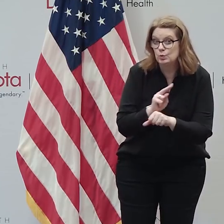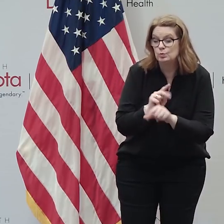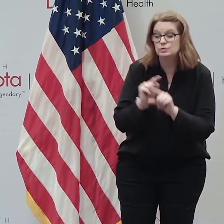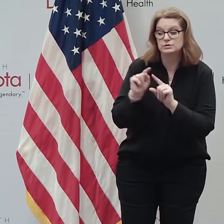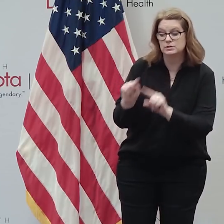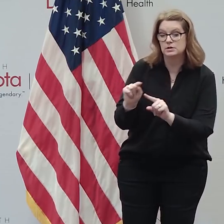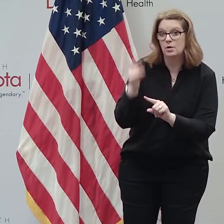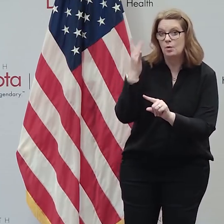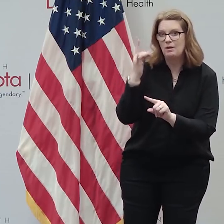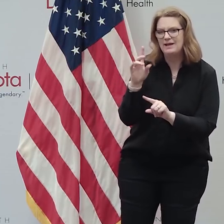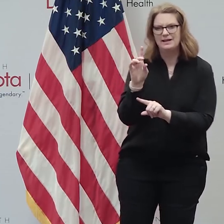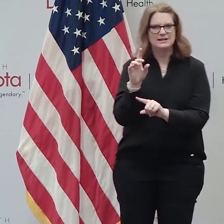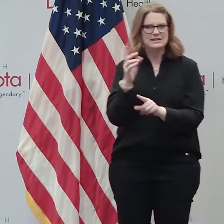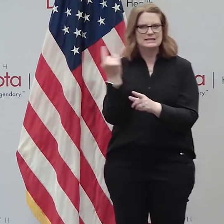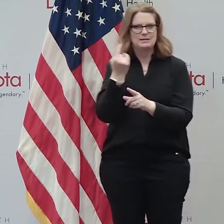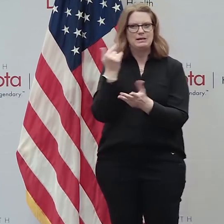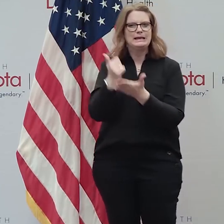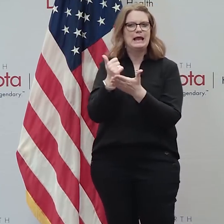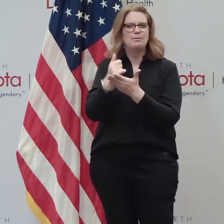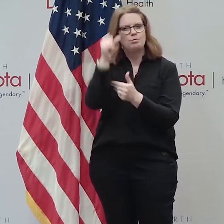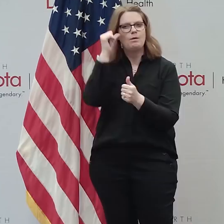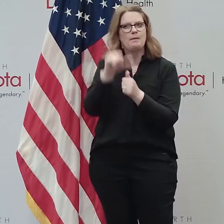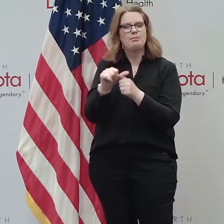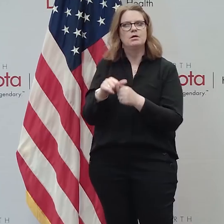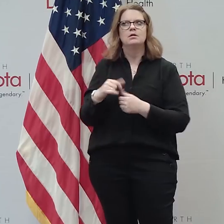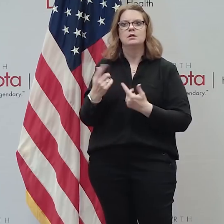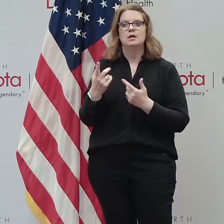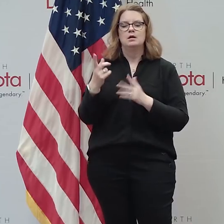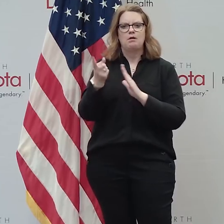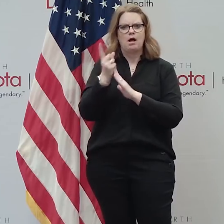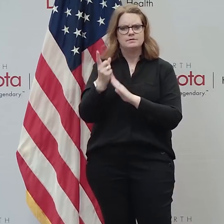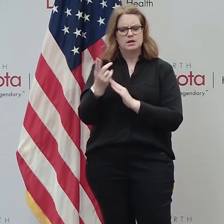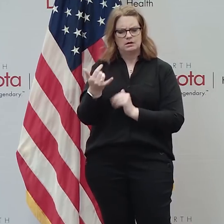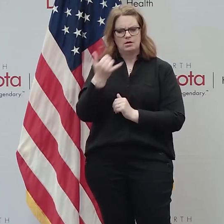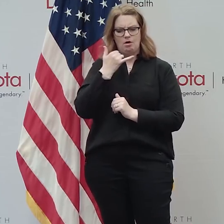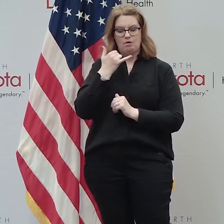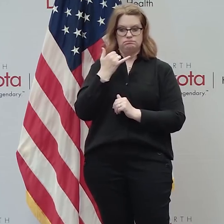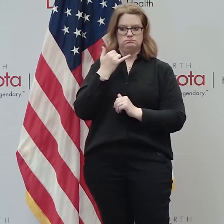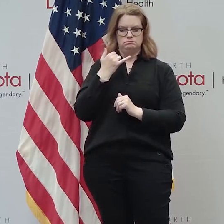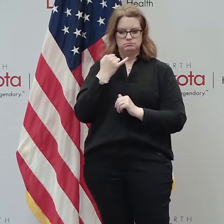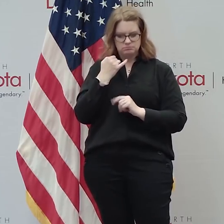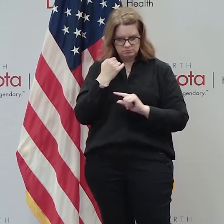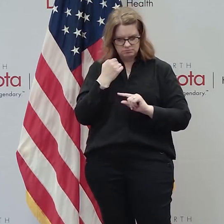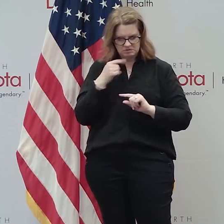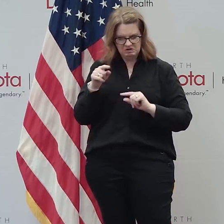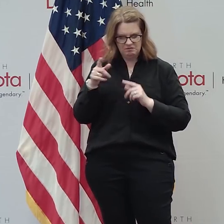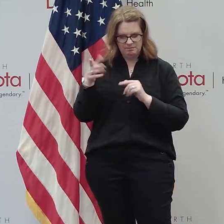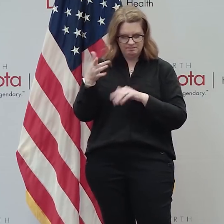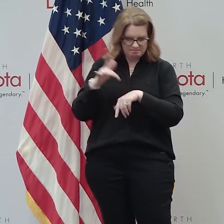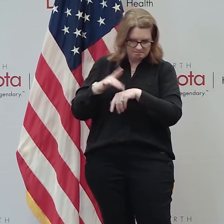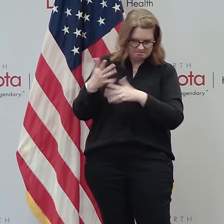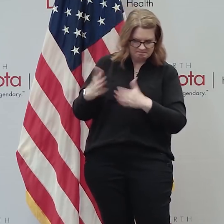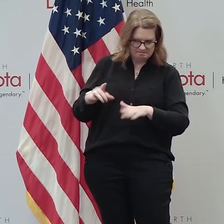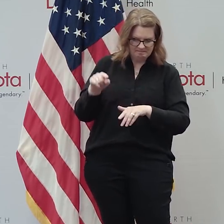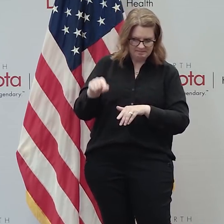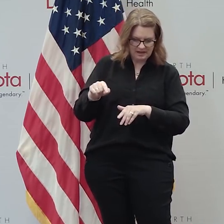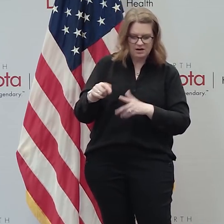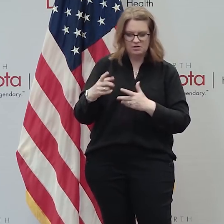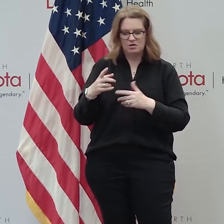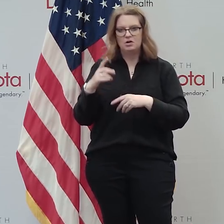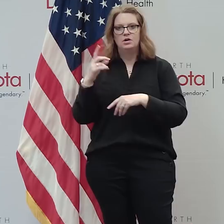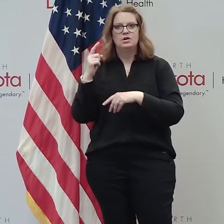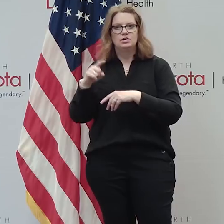form as a diary to help you remember where you've been if you get contacted by a contact tracer. And in with the new Apple